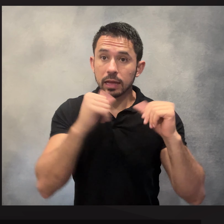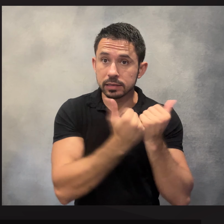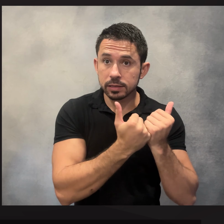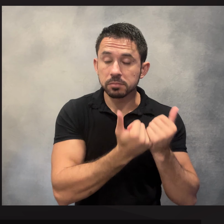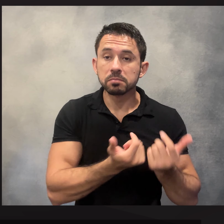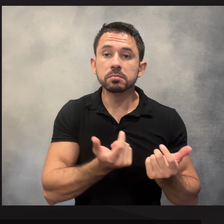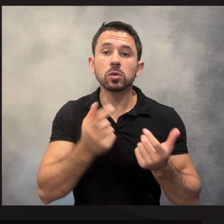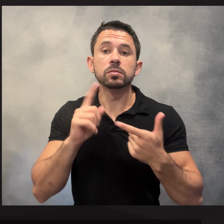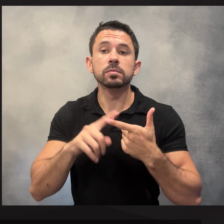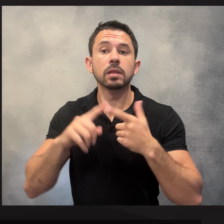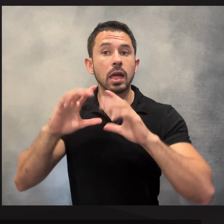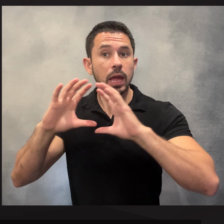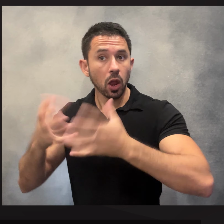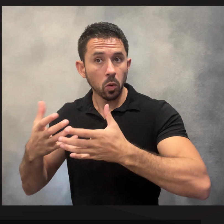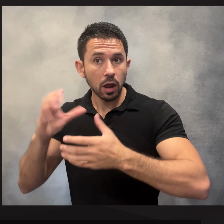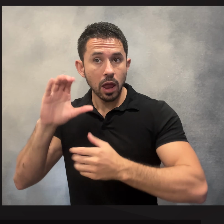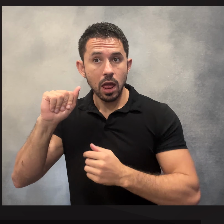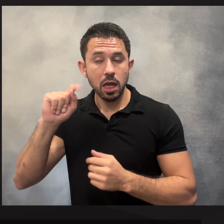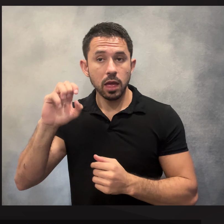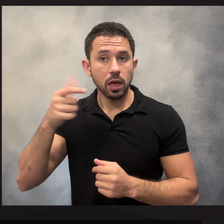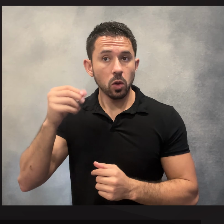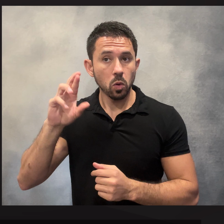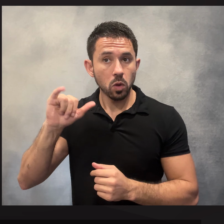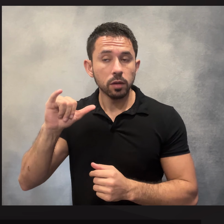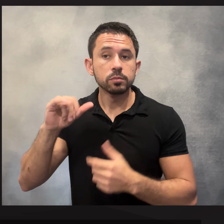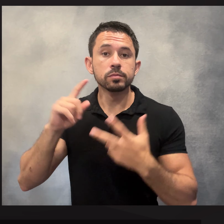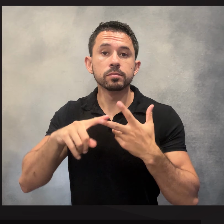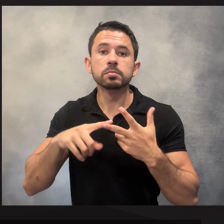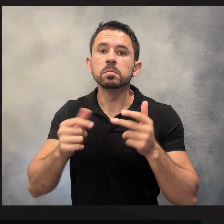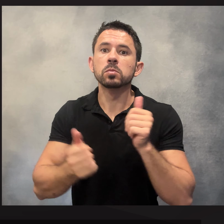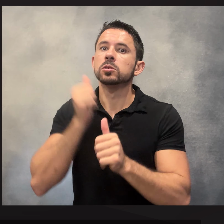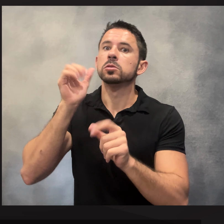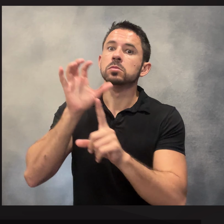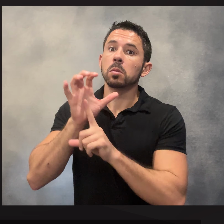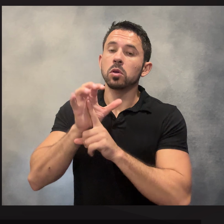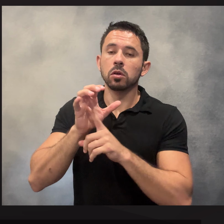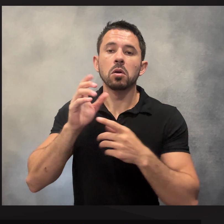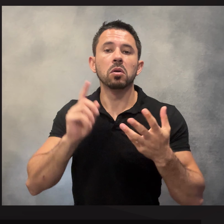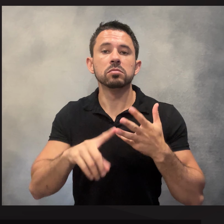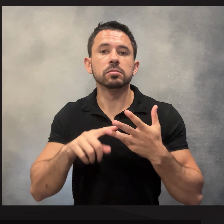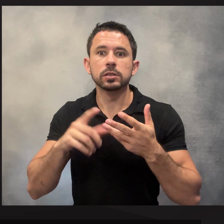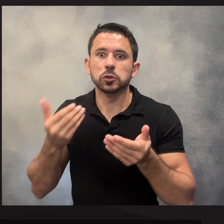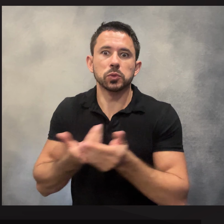agency, category, most popular, or newest.